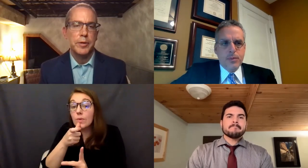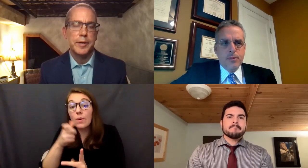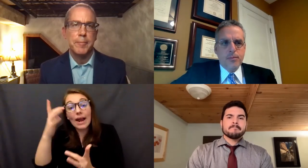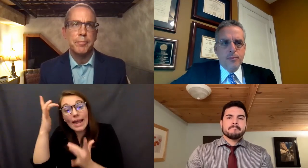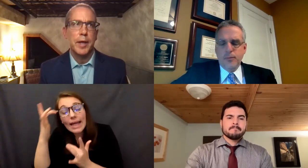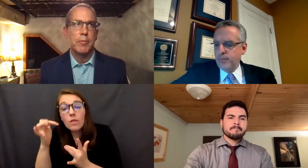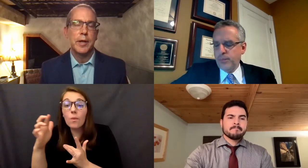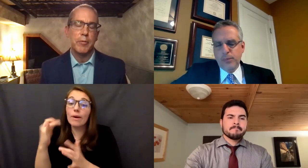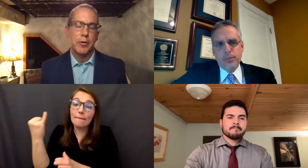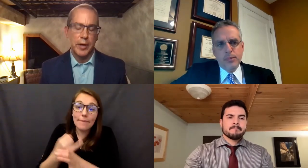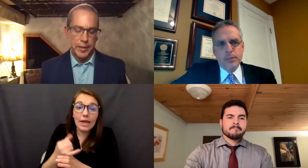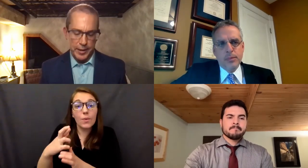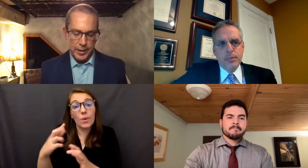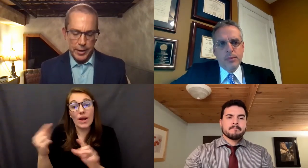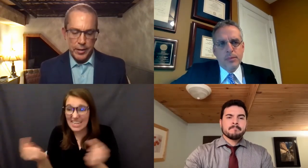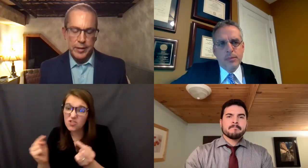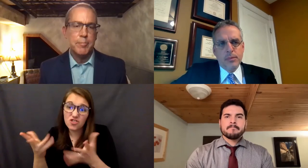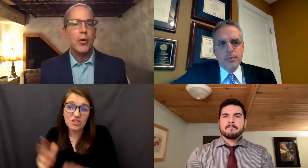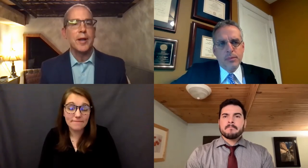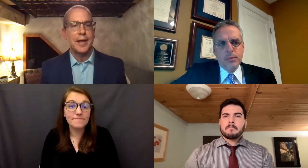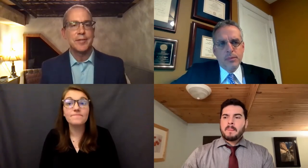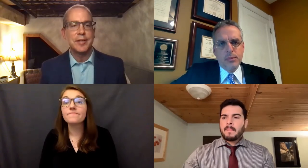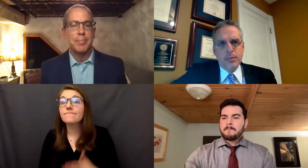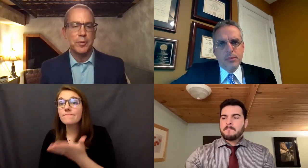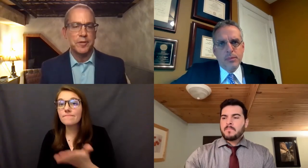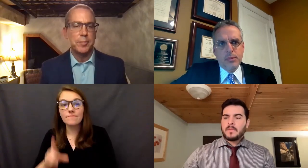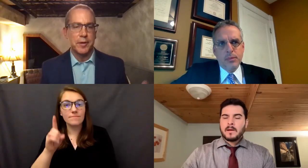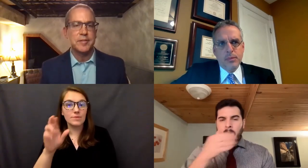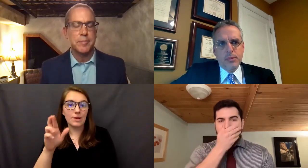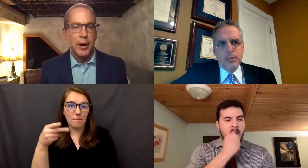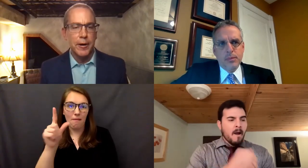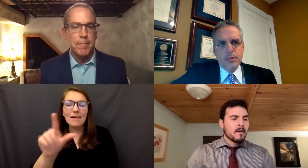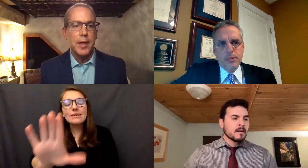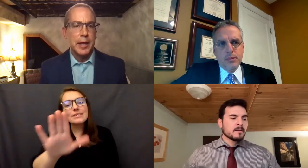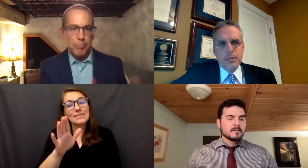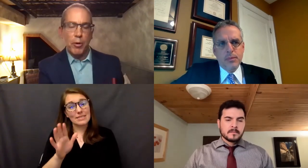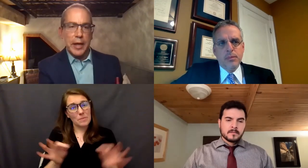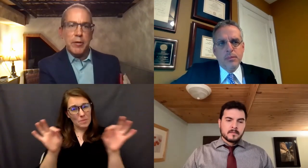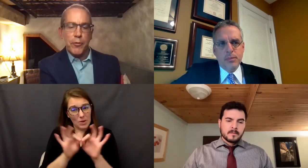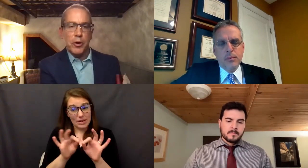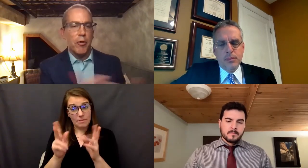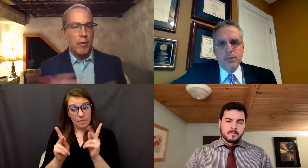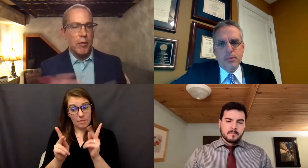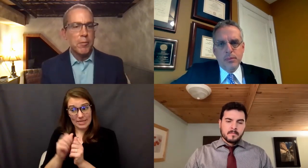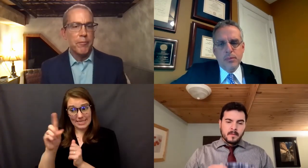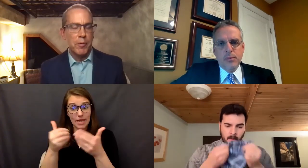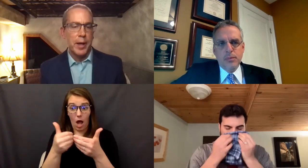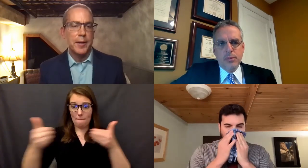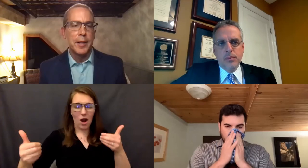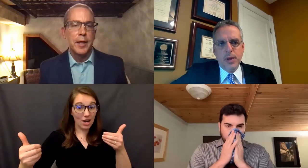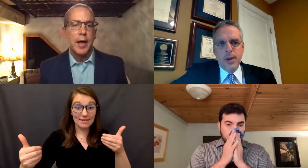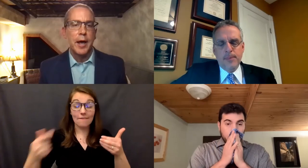Yeah, I would agree that it's important not to see people with disabilities as a part, either for good or